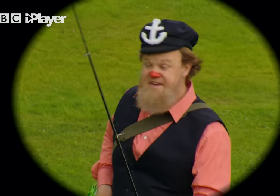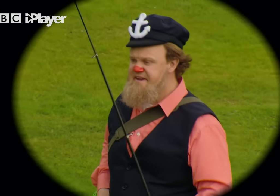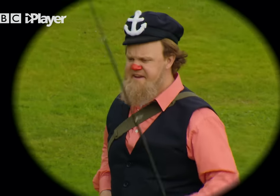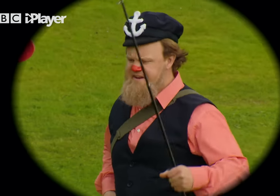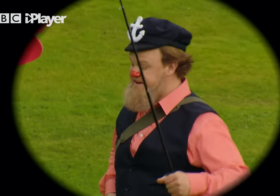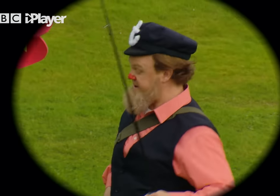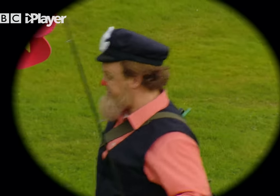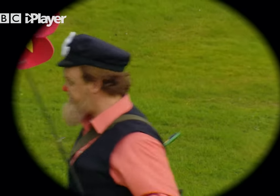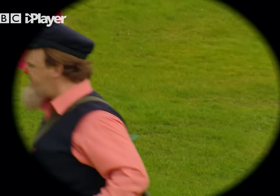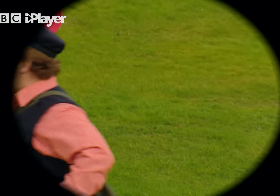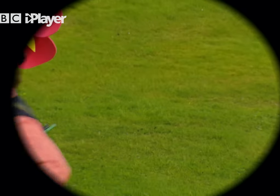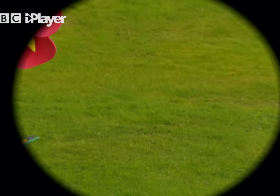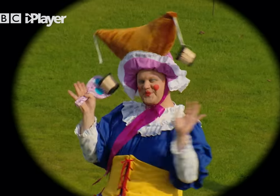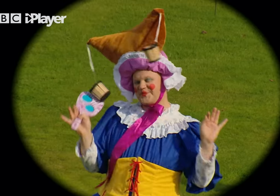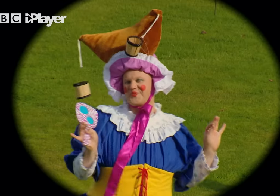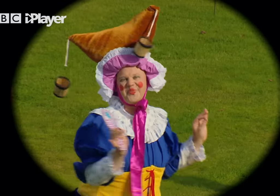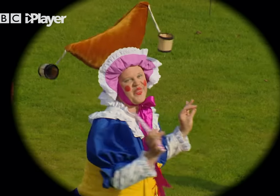Good throw, Aunt Polly.